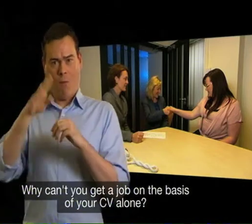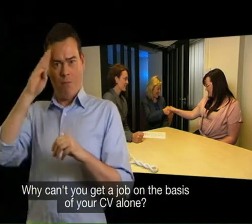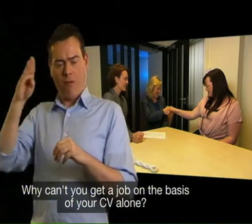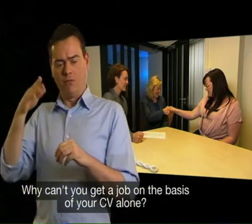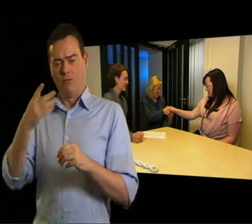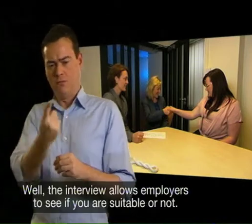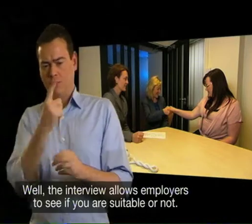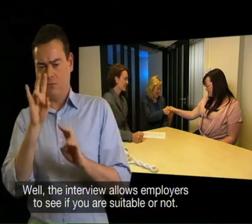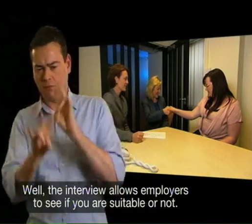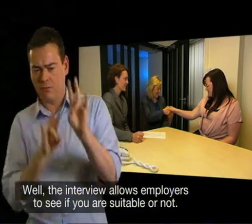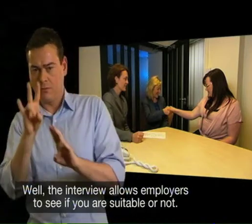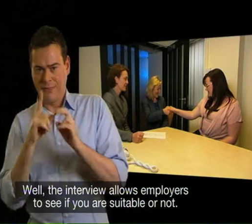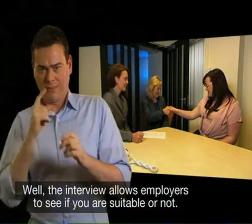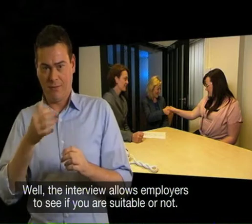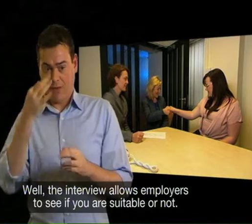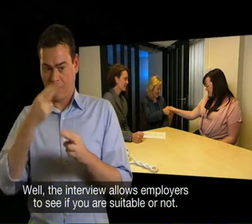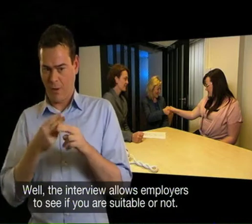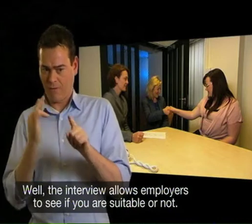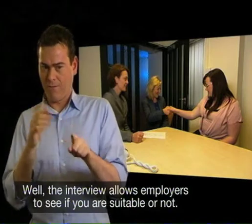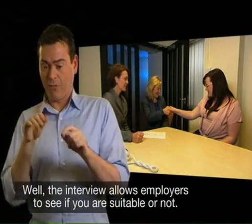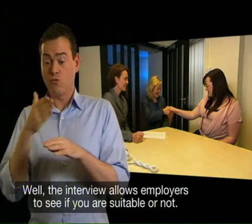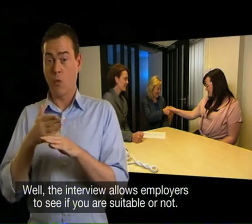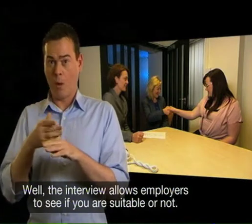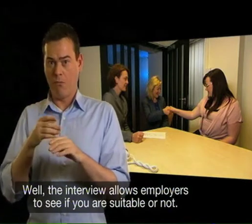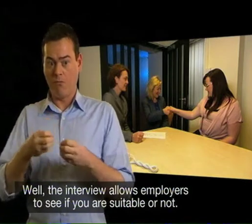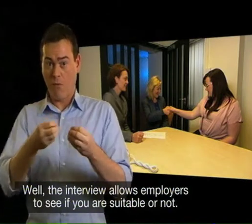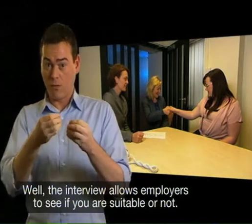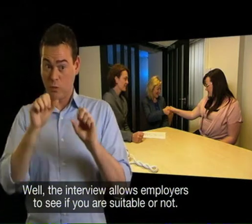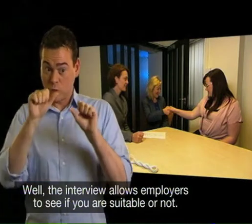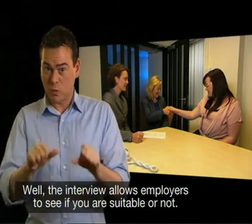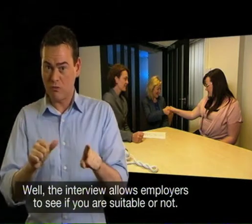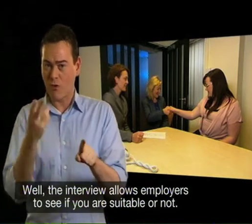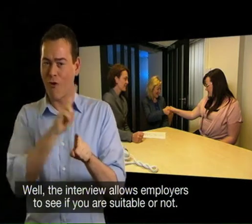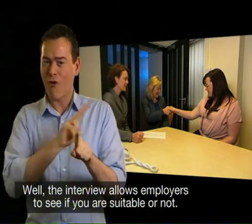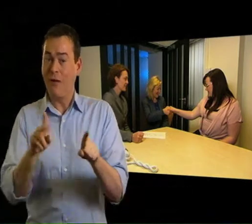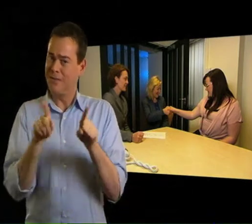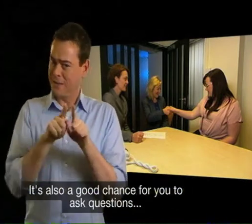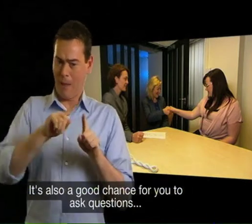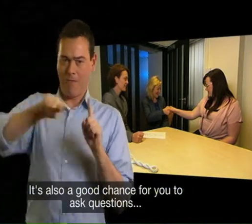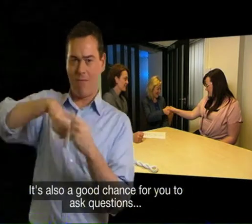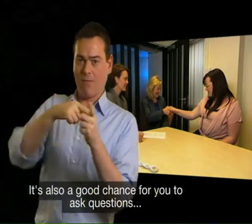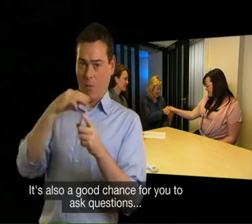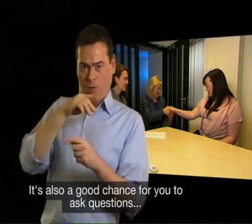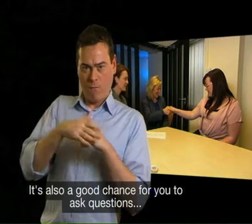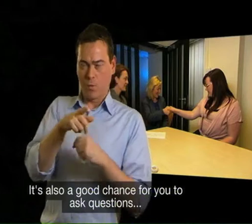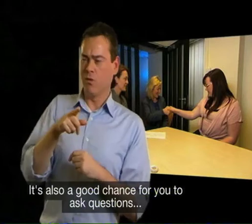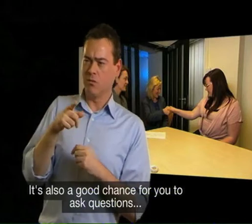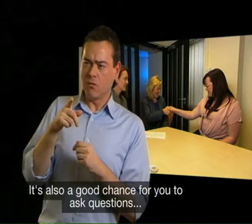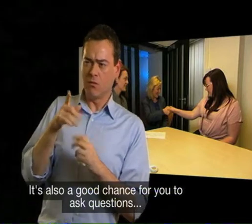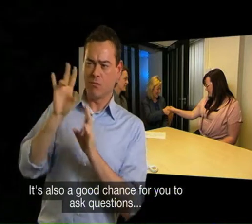alone? Well, the interview allows employers to see if you're suitable or not. It's also a good chance for you to ask